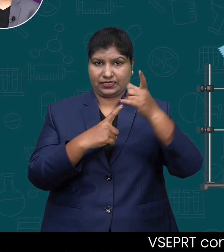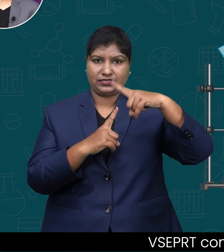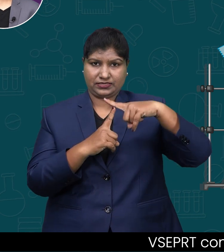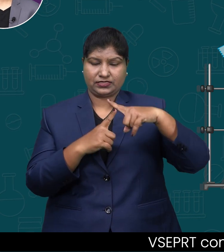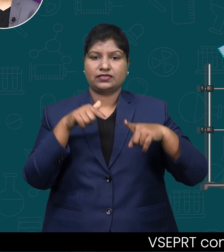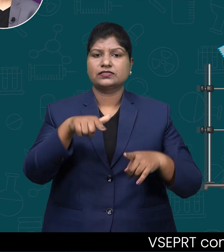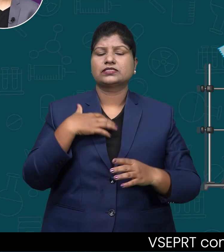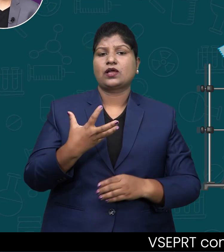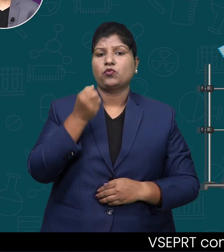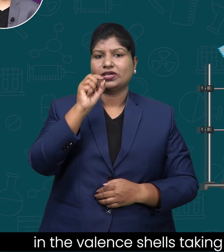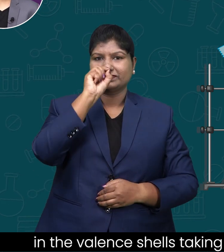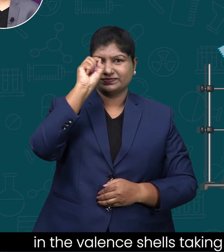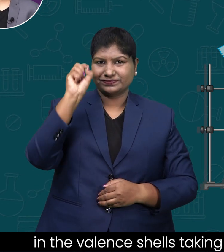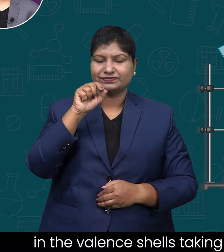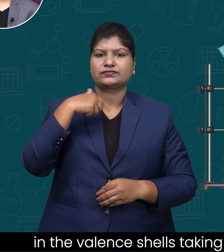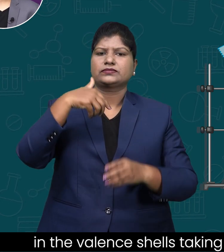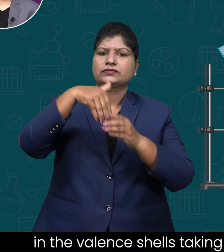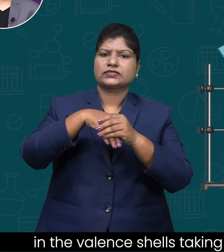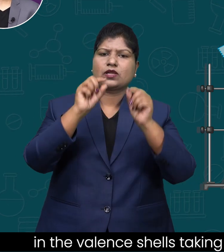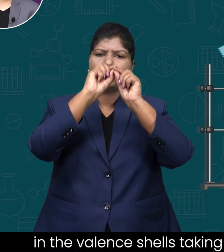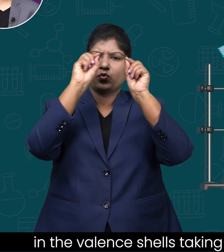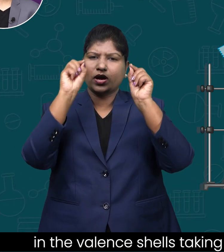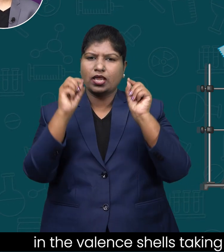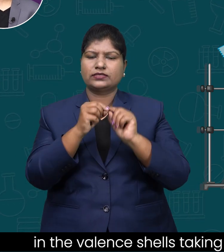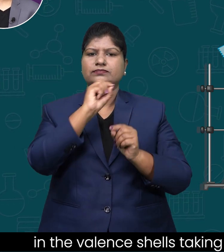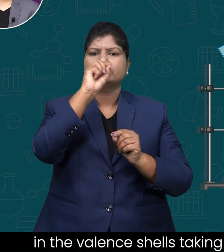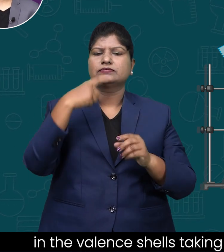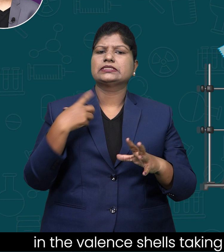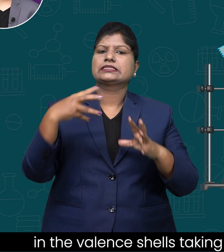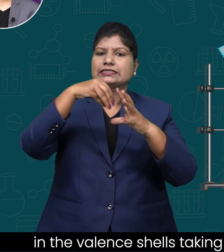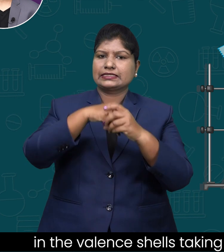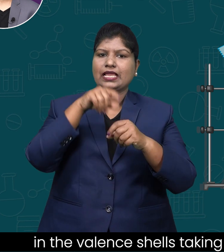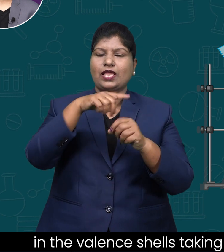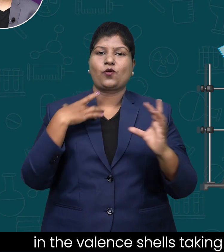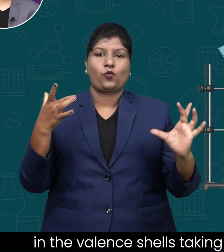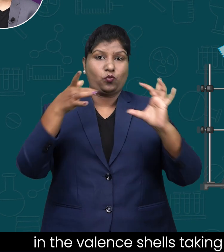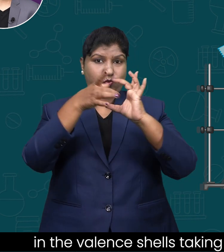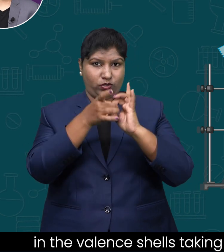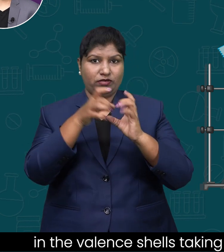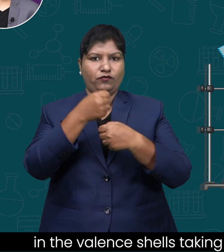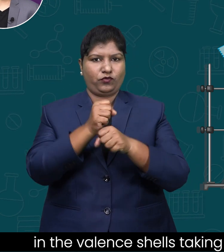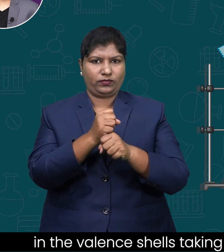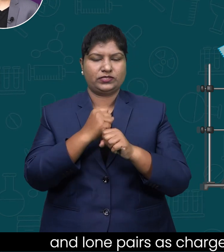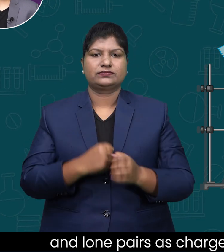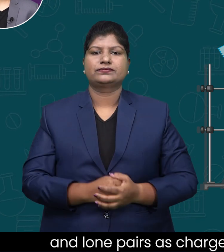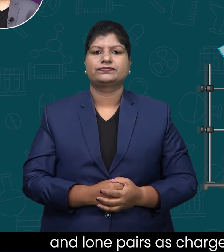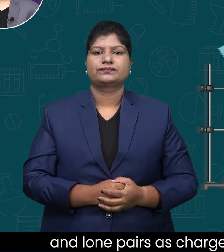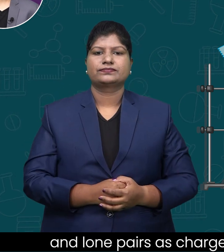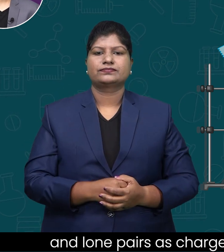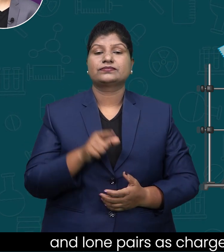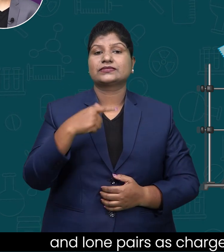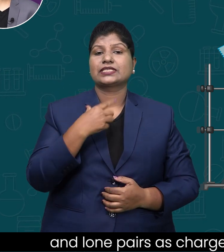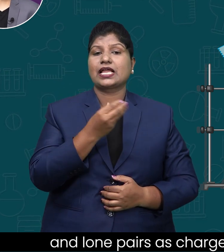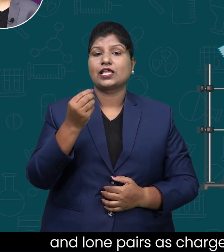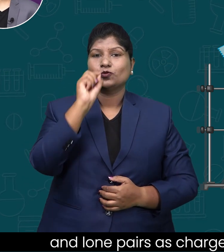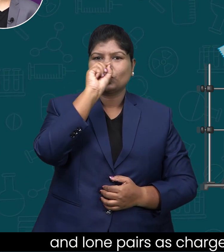VSEPRT considers electrons in the valence shell taking part in covalent bond formation and